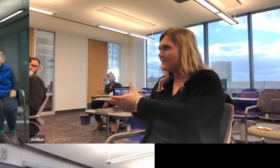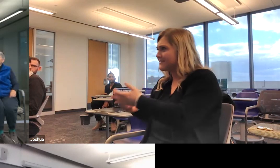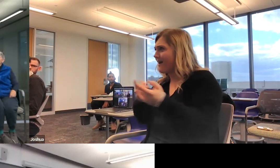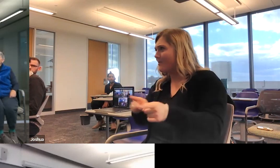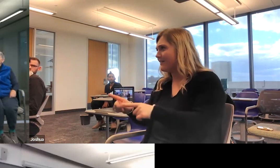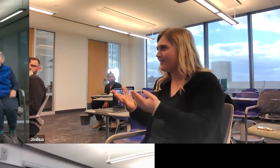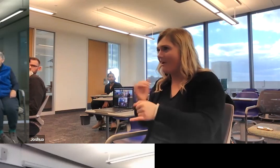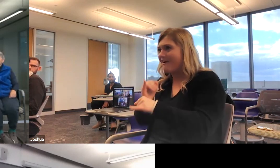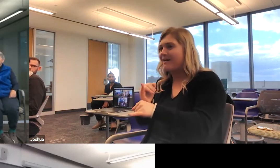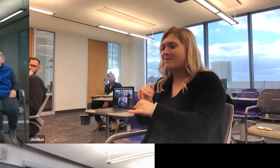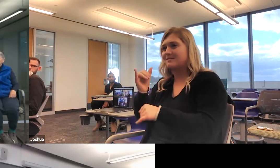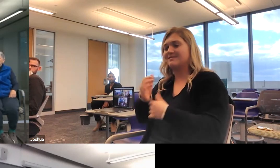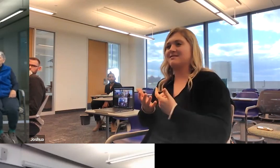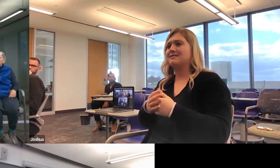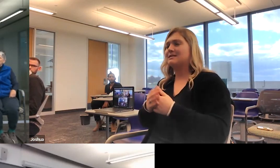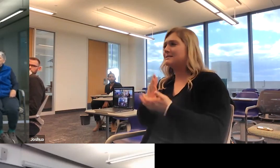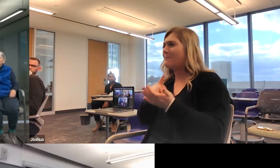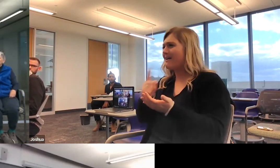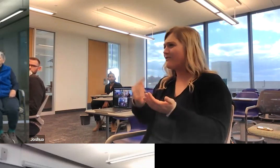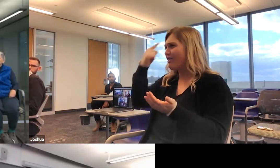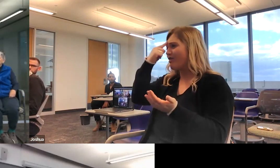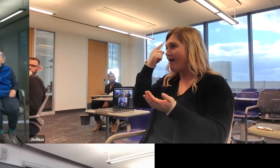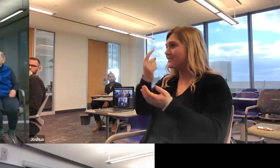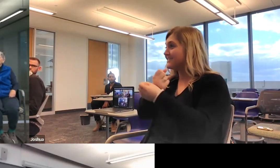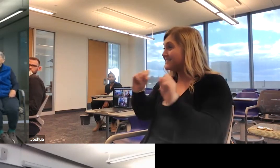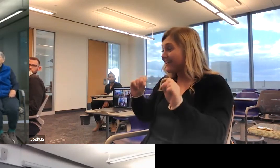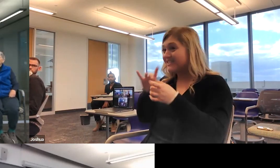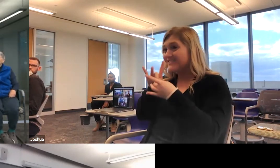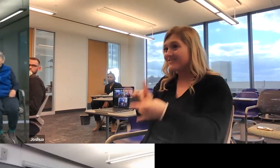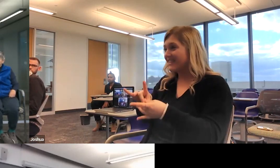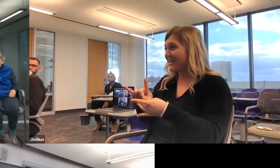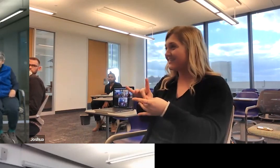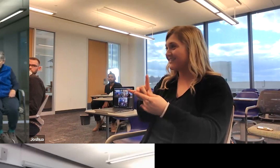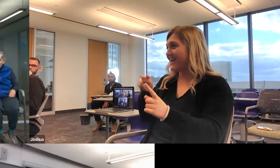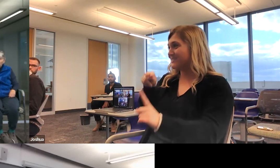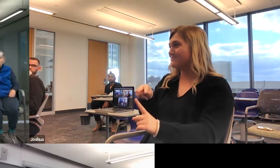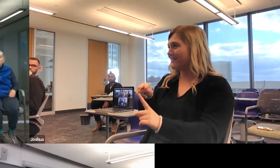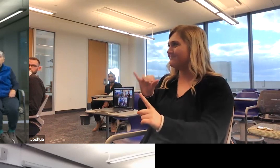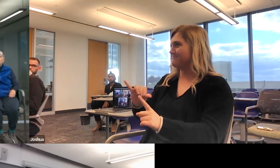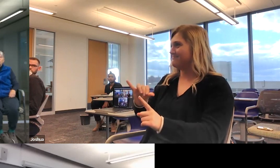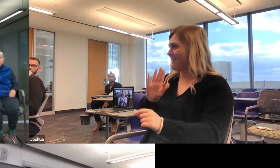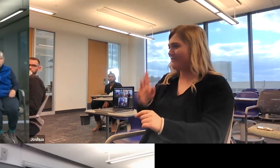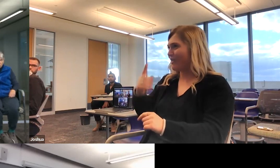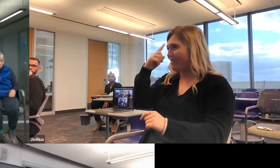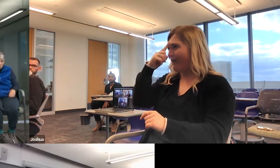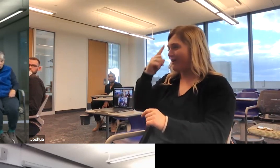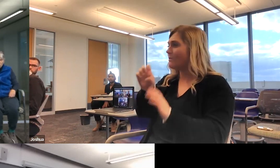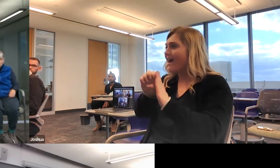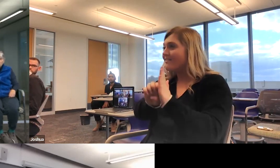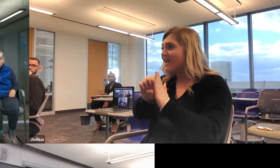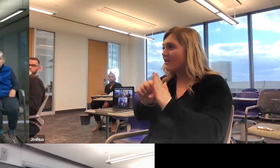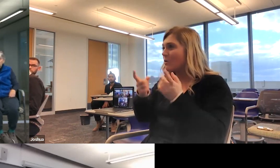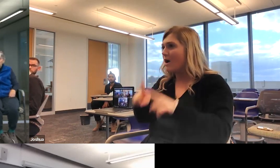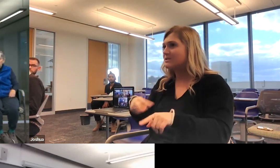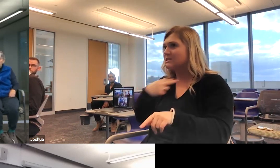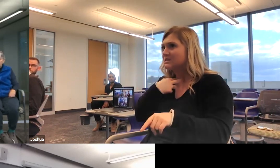it was some of the things I didn't think about was even the safety related aspects of being in like the elevator and